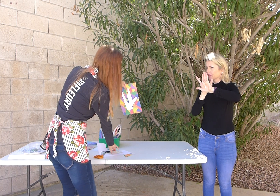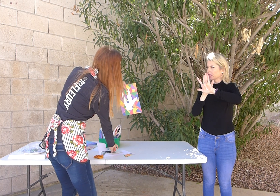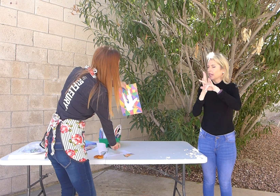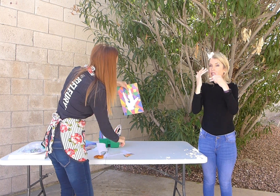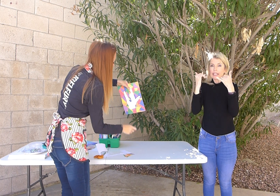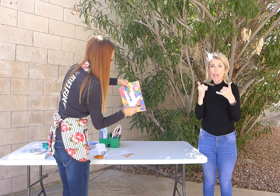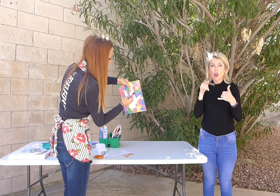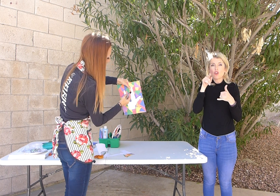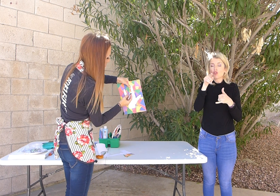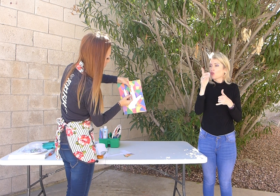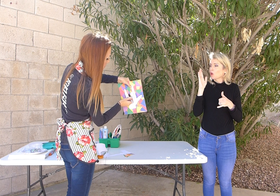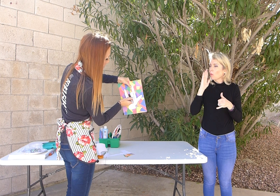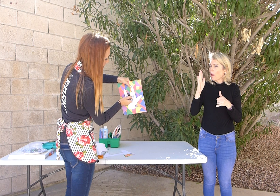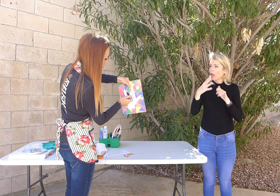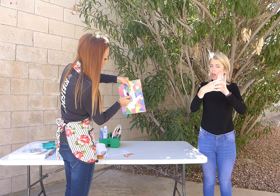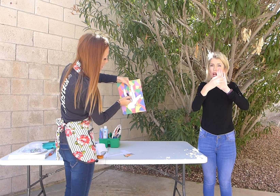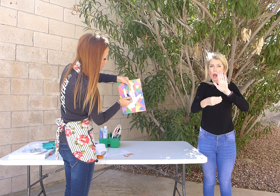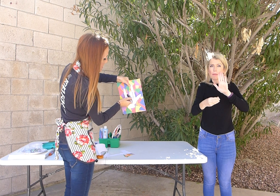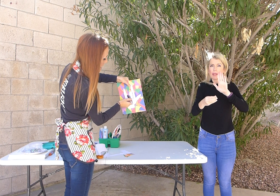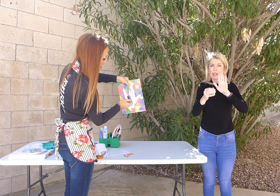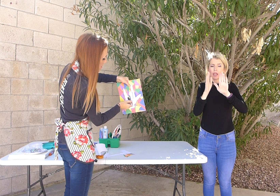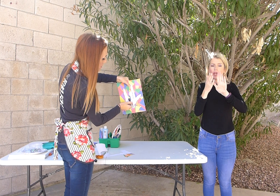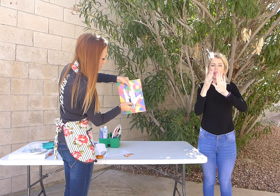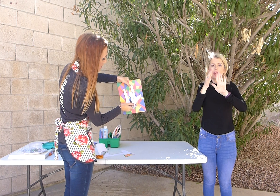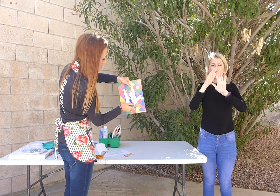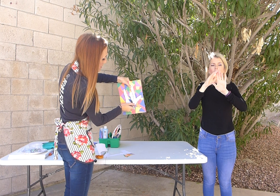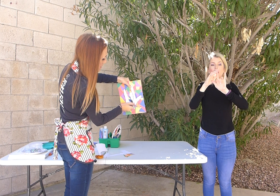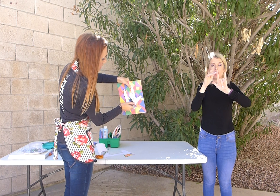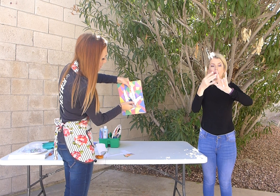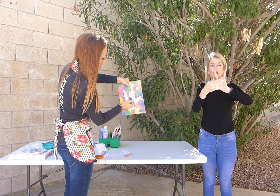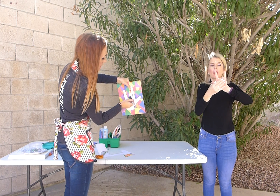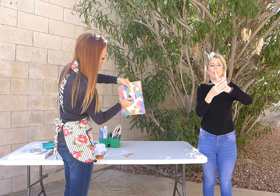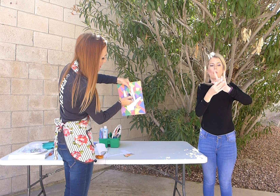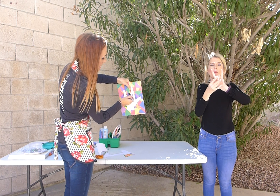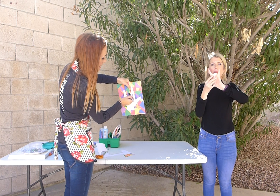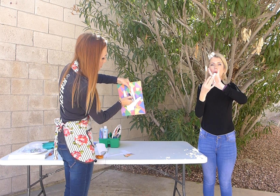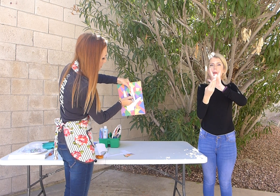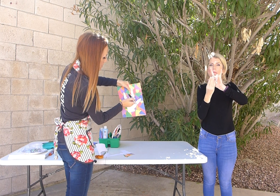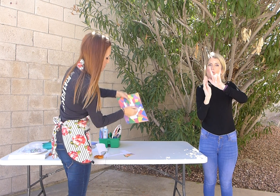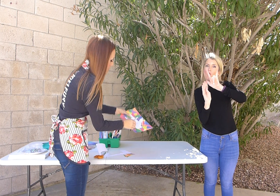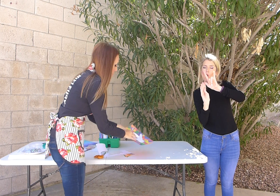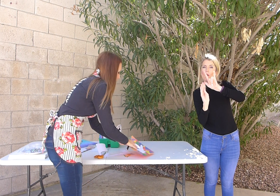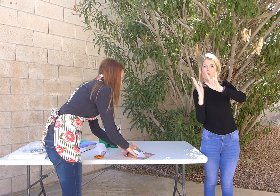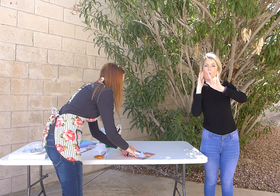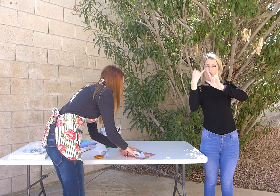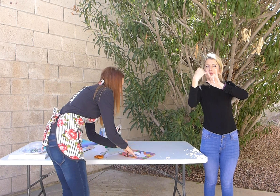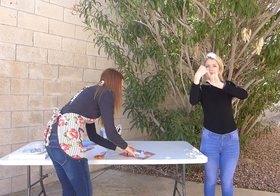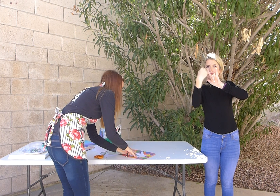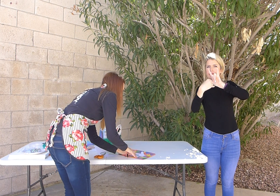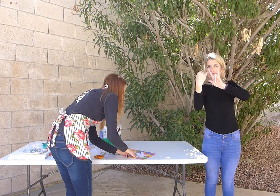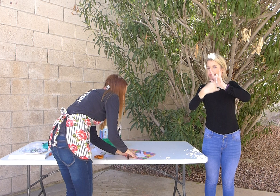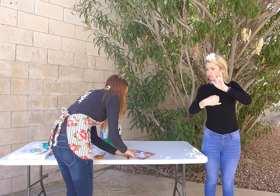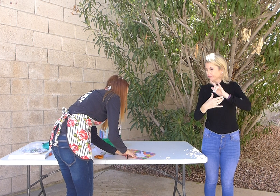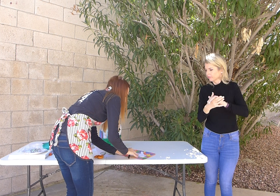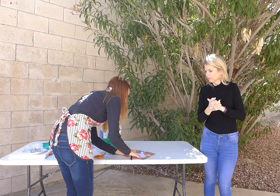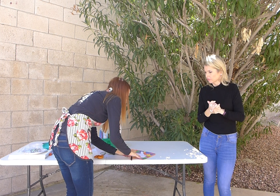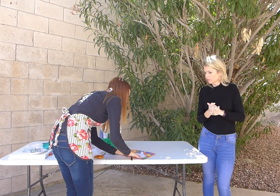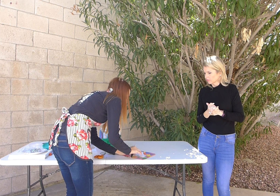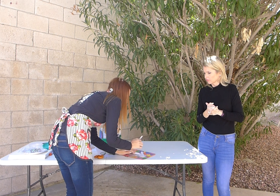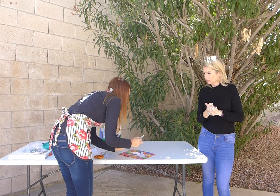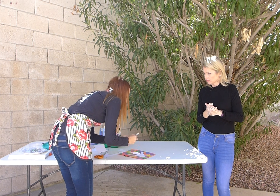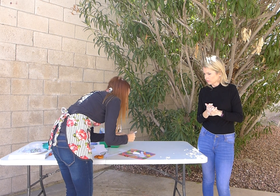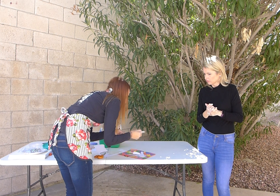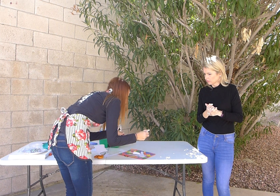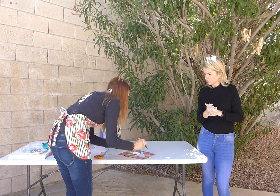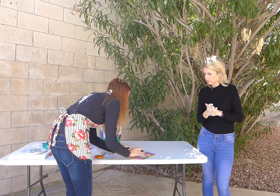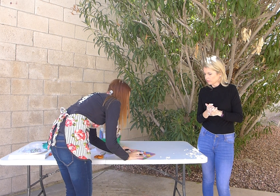be tracing. Where that blue finger, you're going to come down, around, and up. Okay? So that's